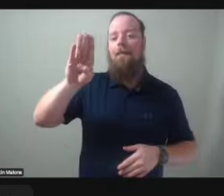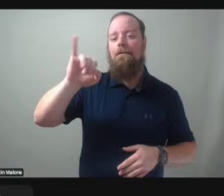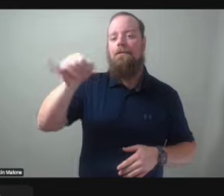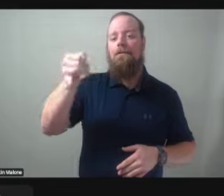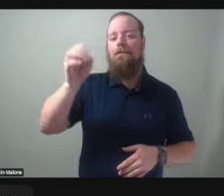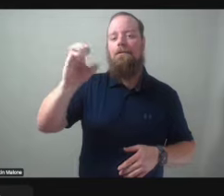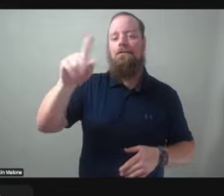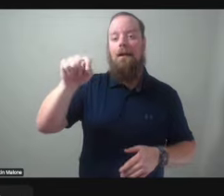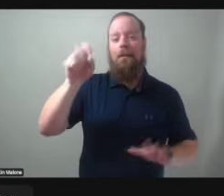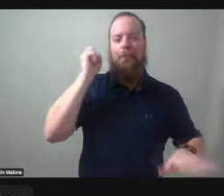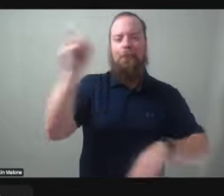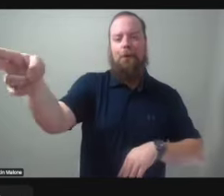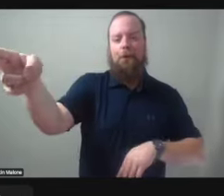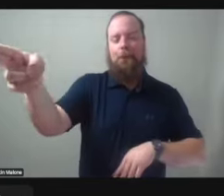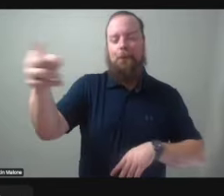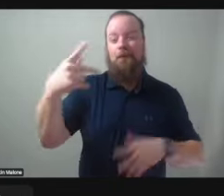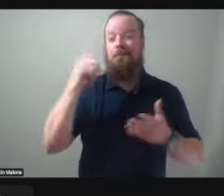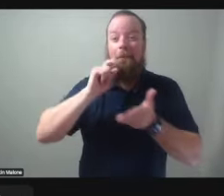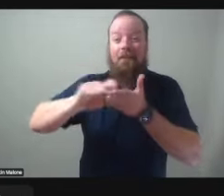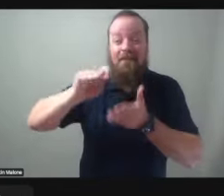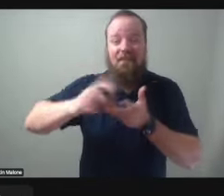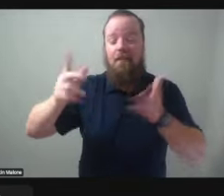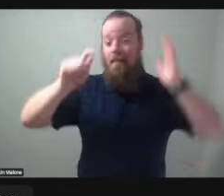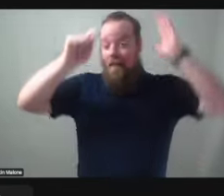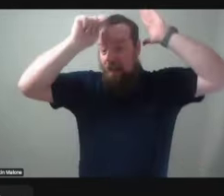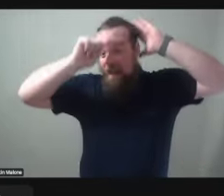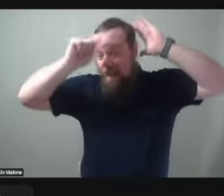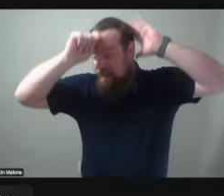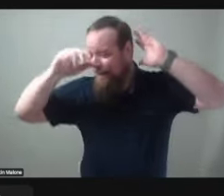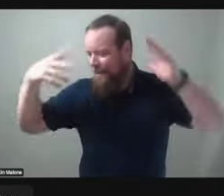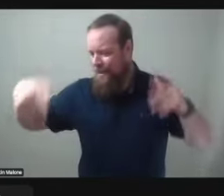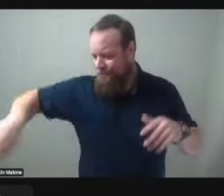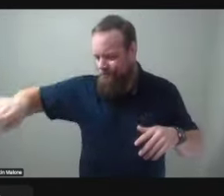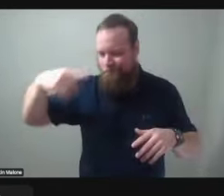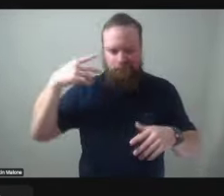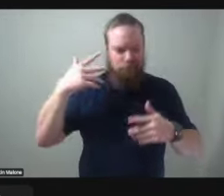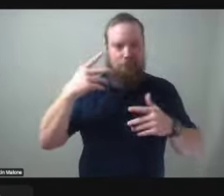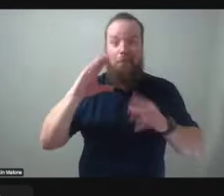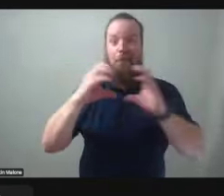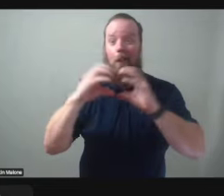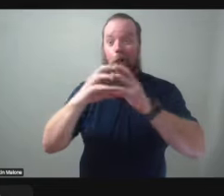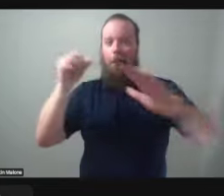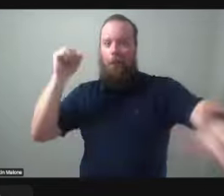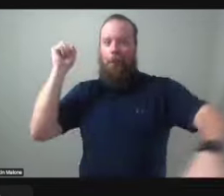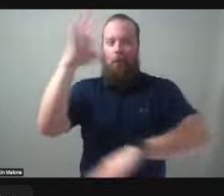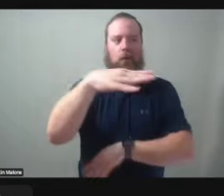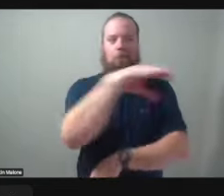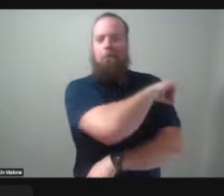And not often, but sometimes we